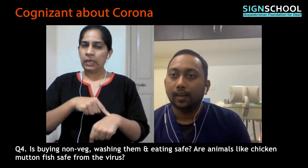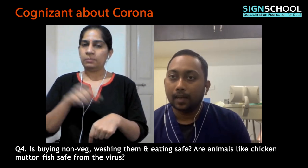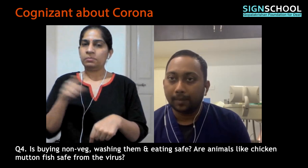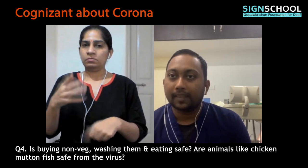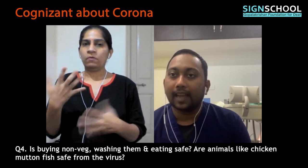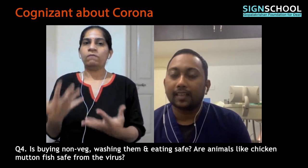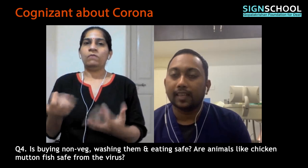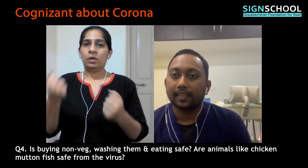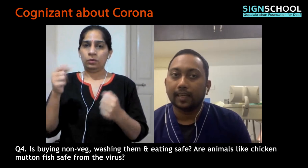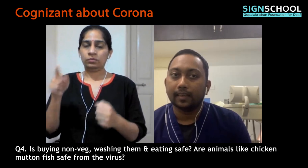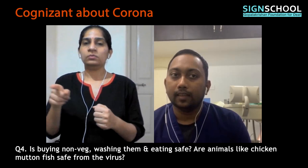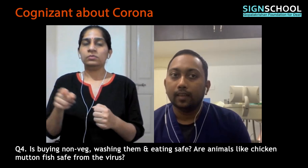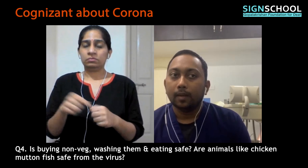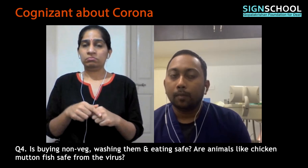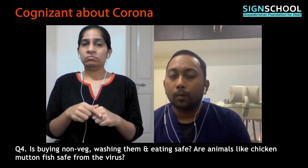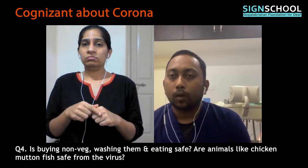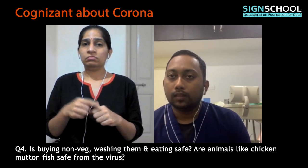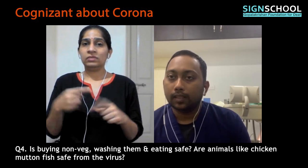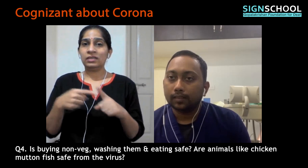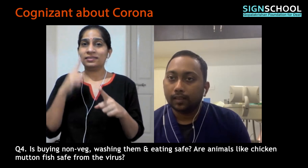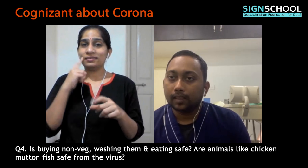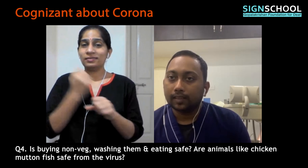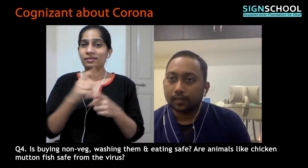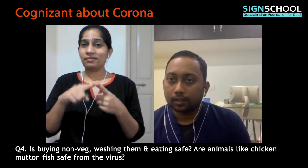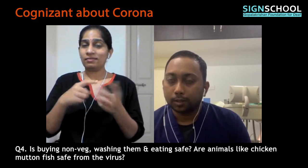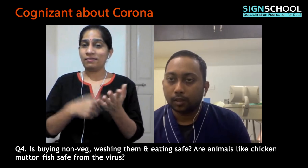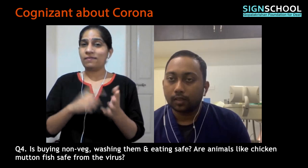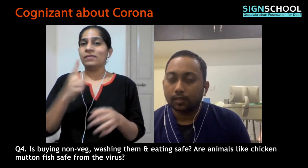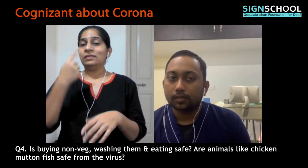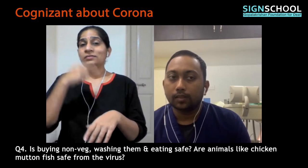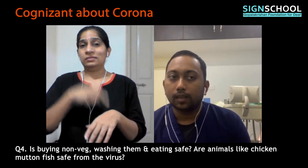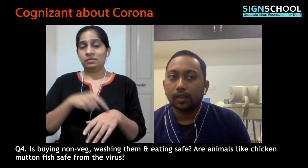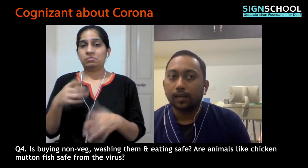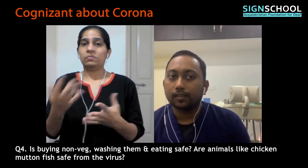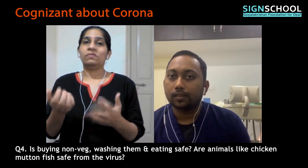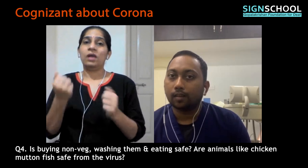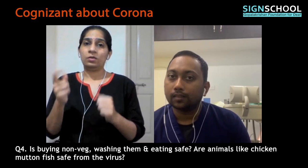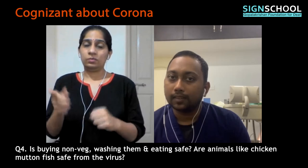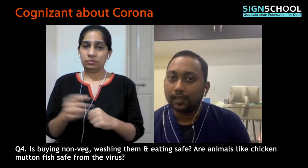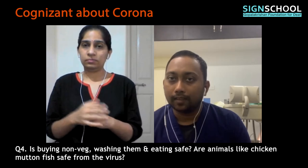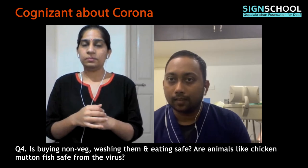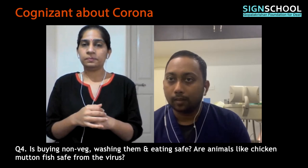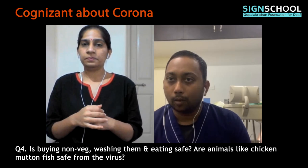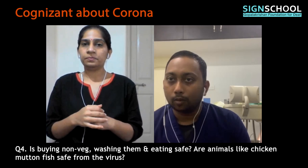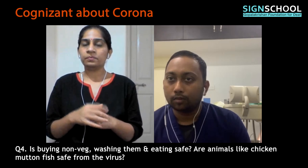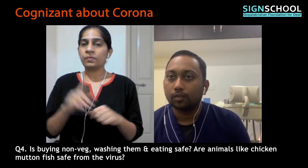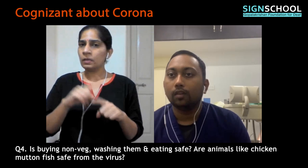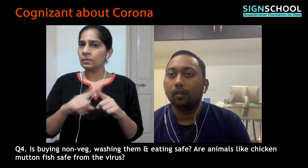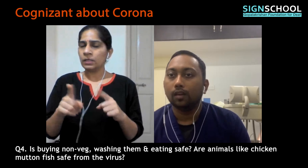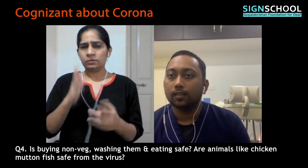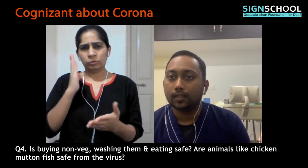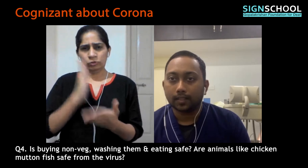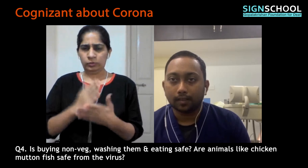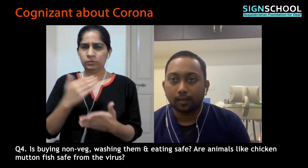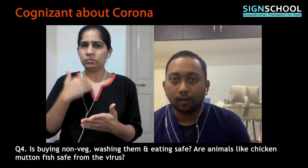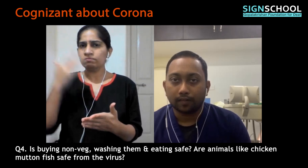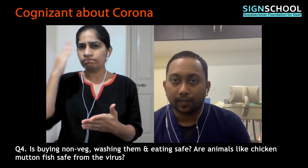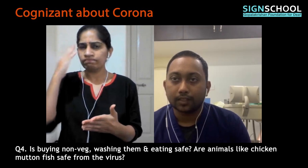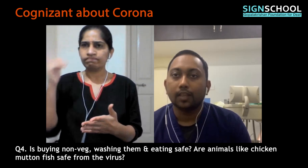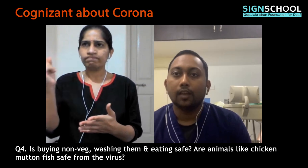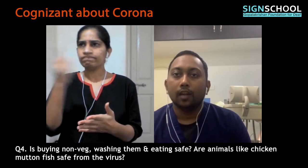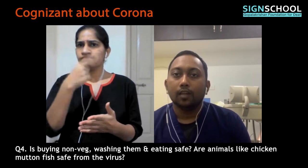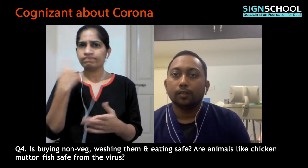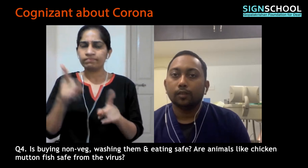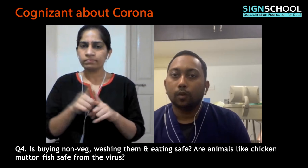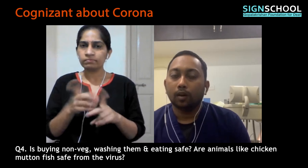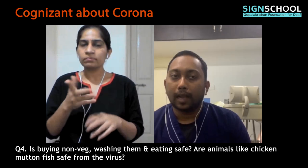in a big cat like tiger. But one thing that is sure is it's not seen in goats, chicken, or